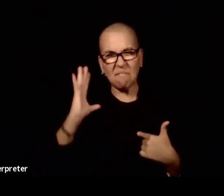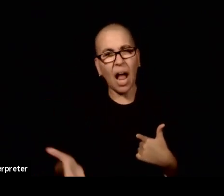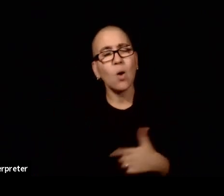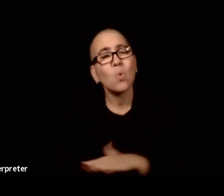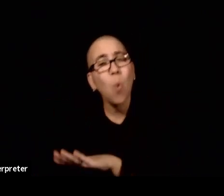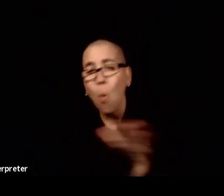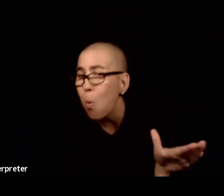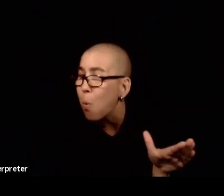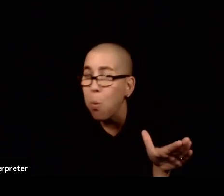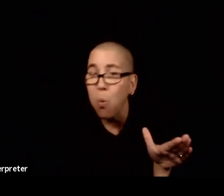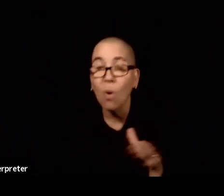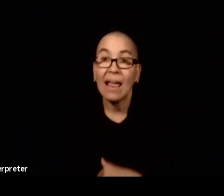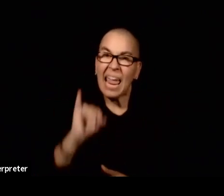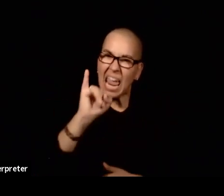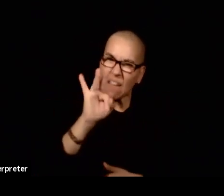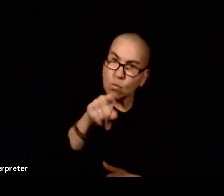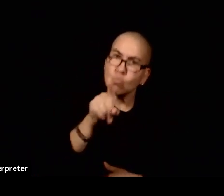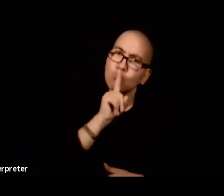to